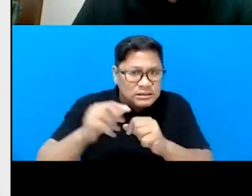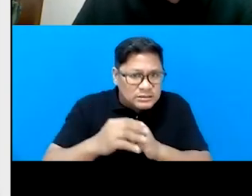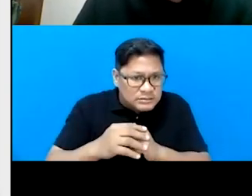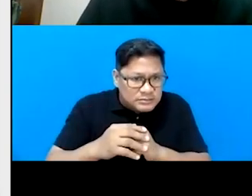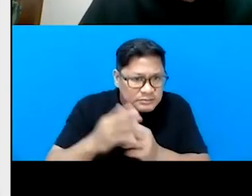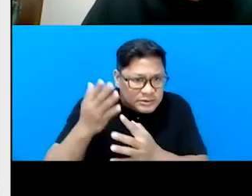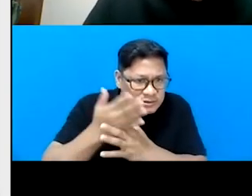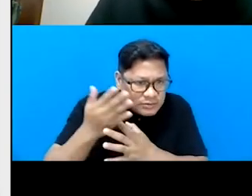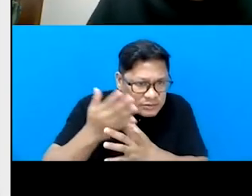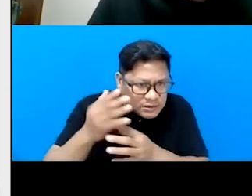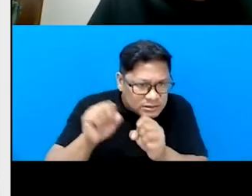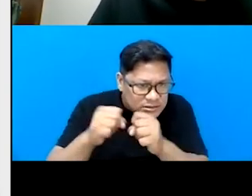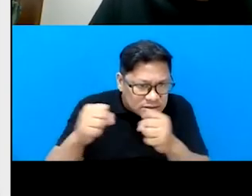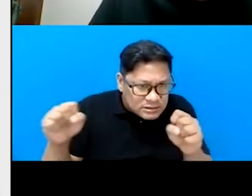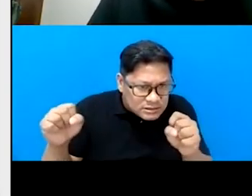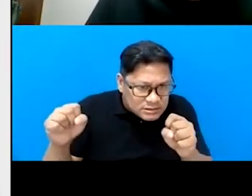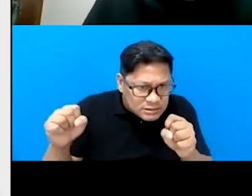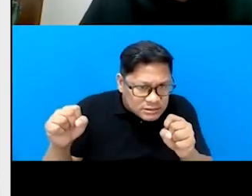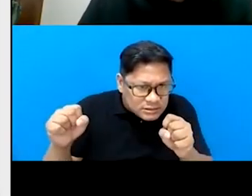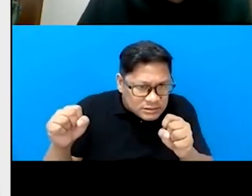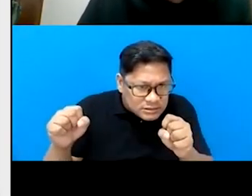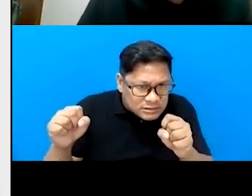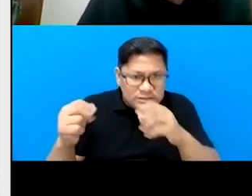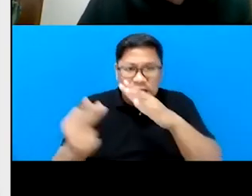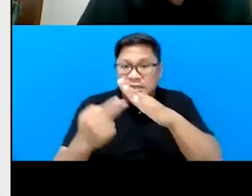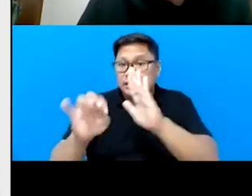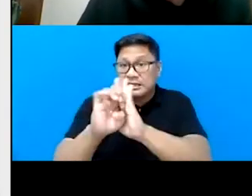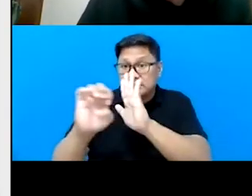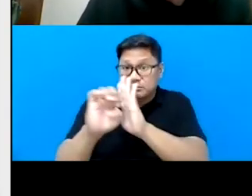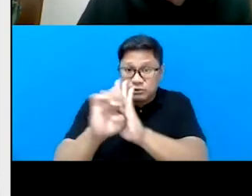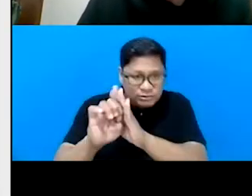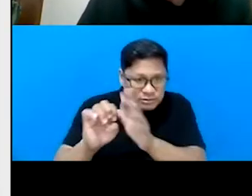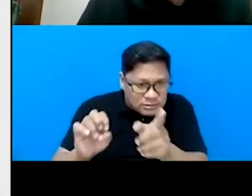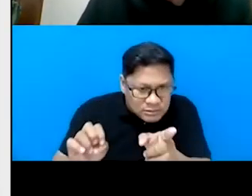the sentences under the example.